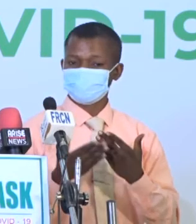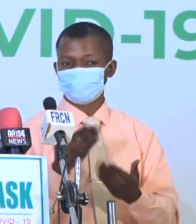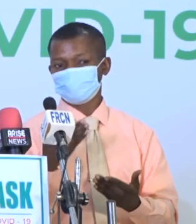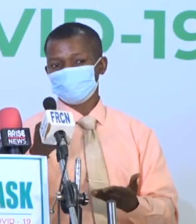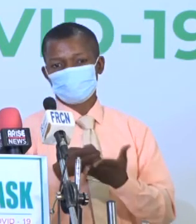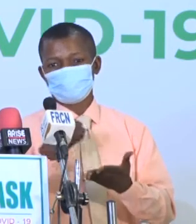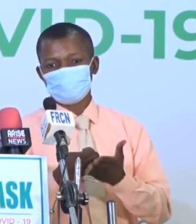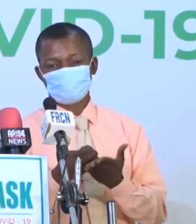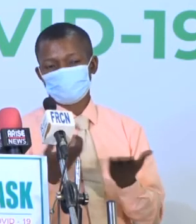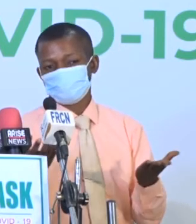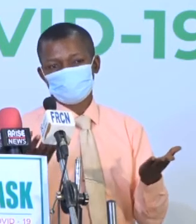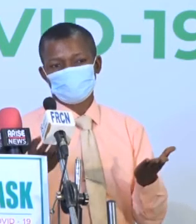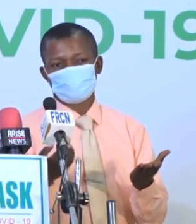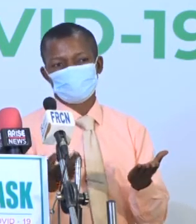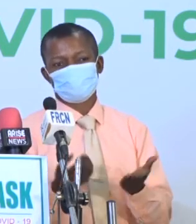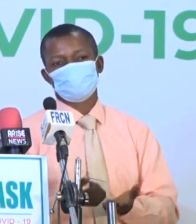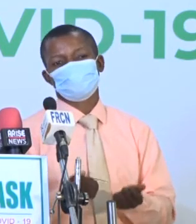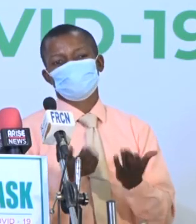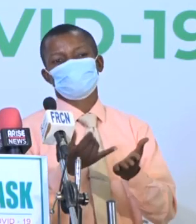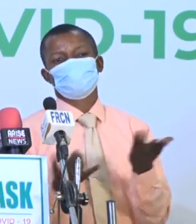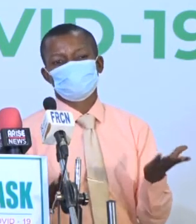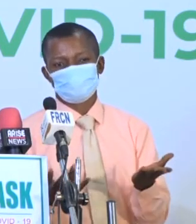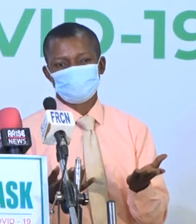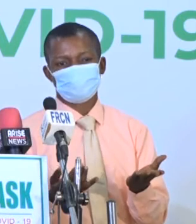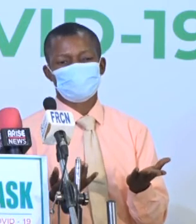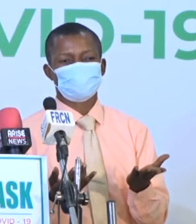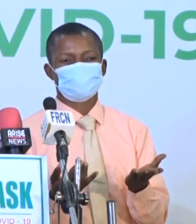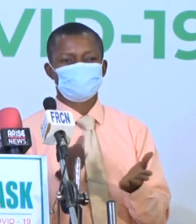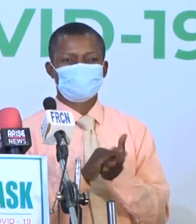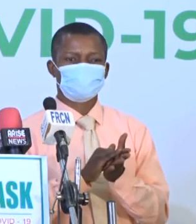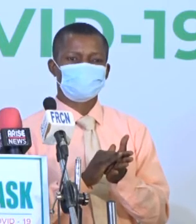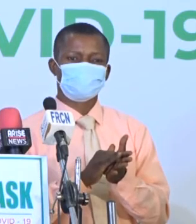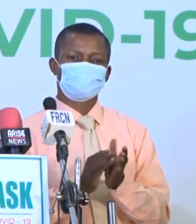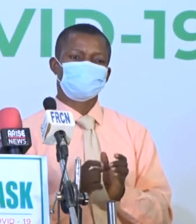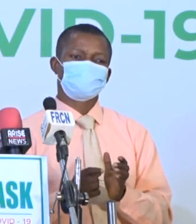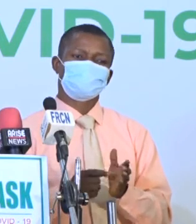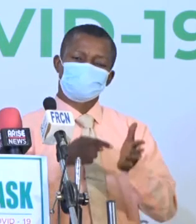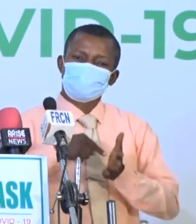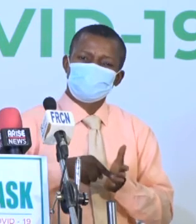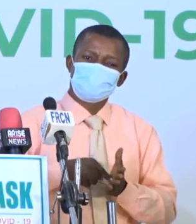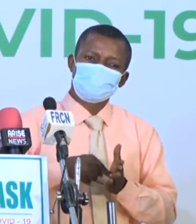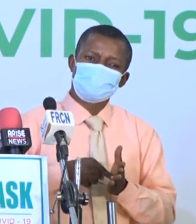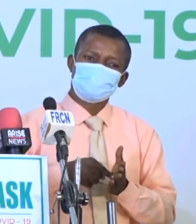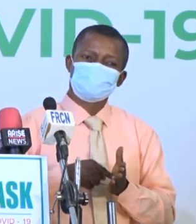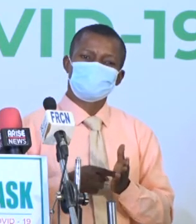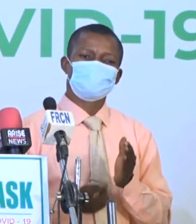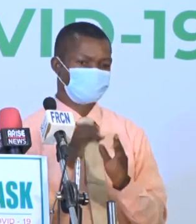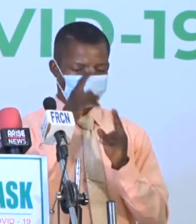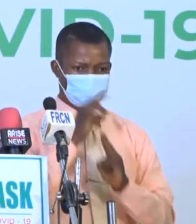economics 101, where demand exceeds supply, the prices go